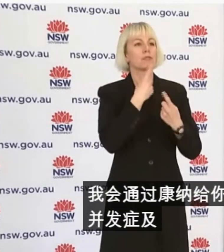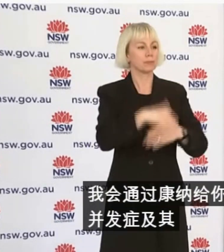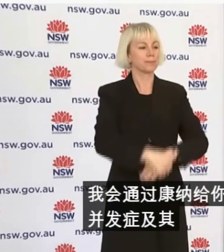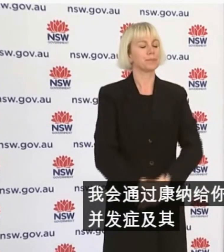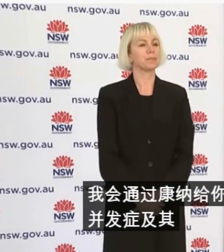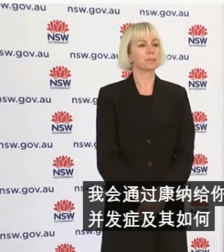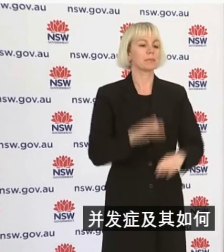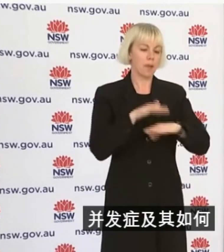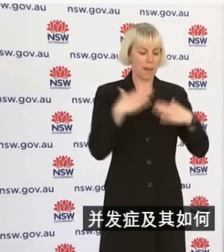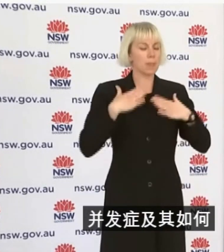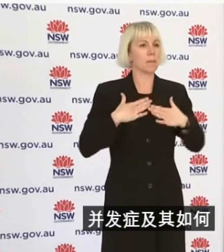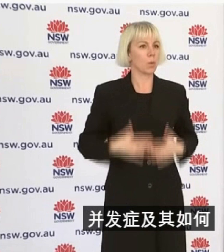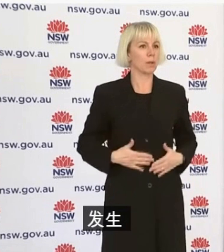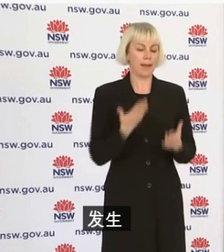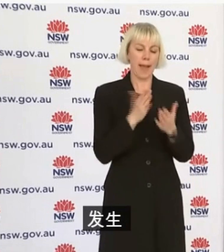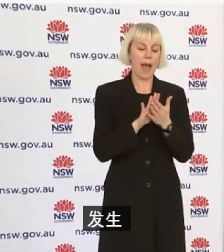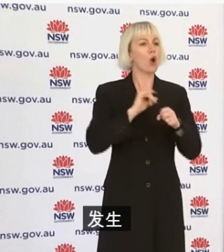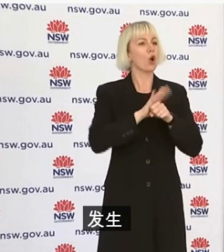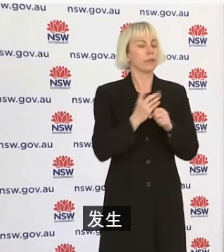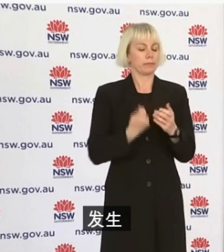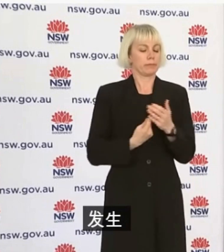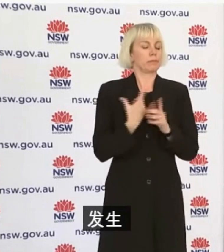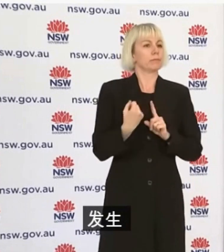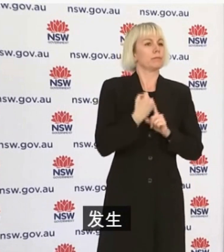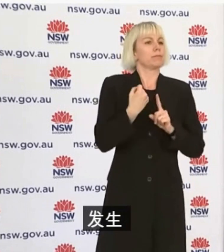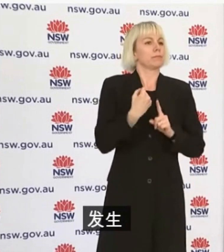the complications and how it can occur,